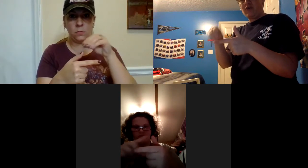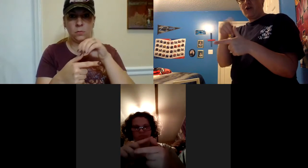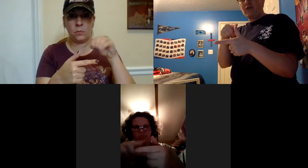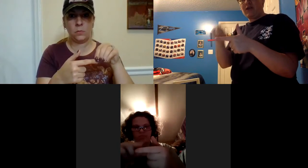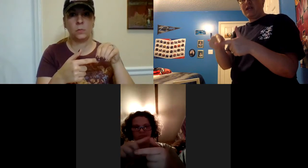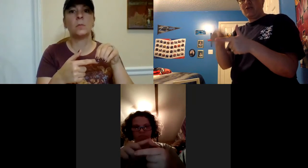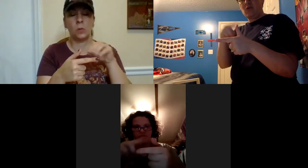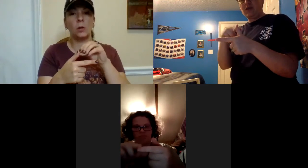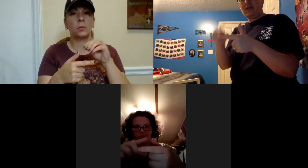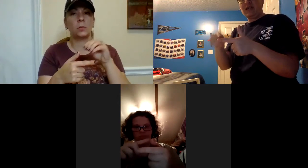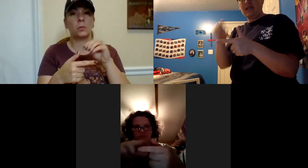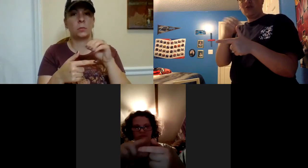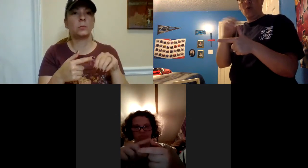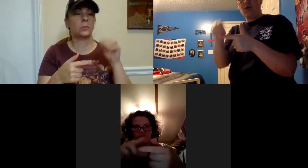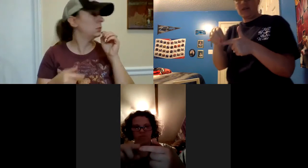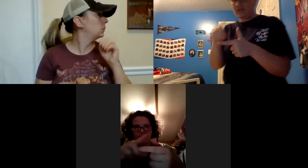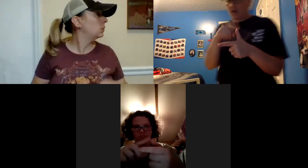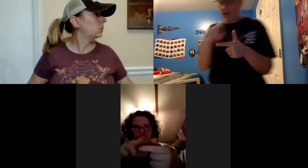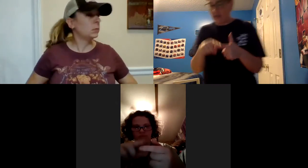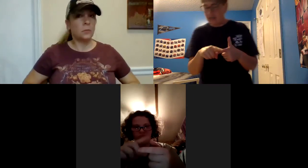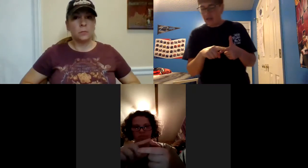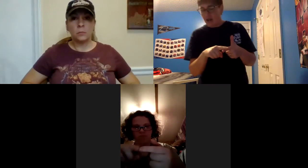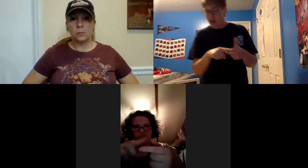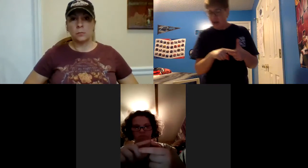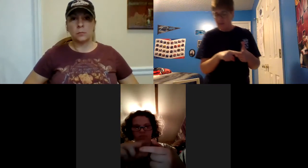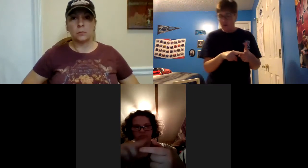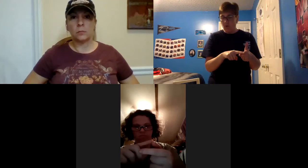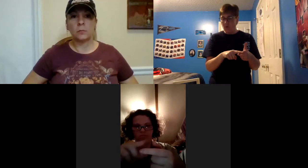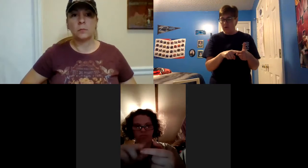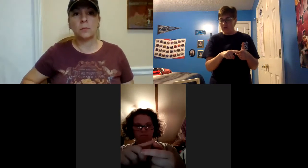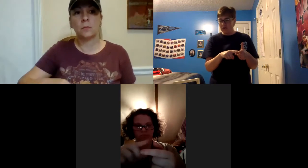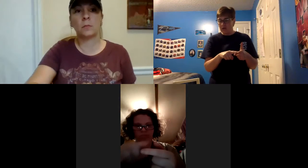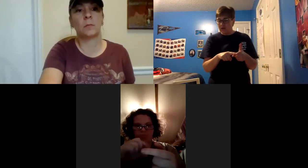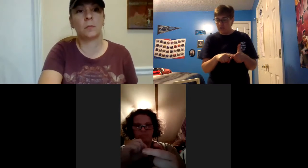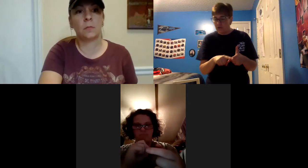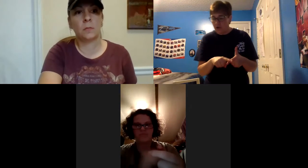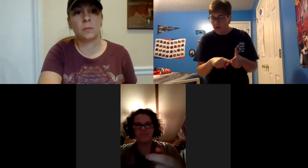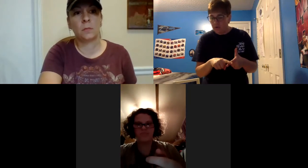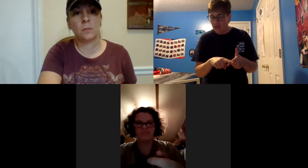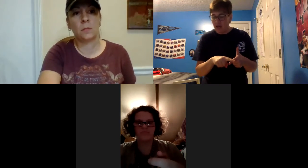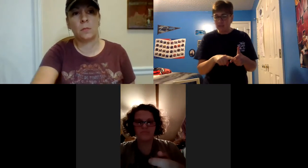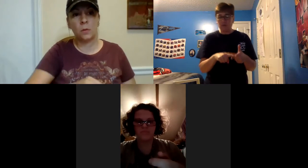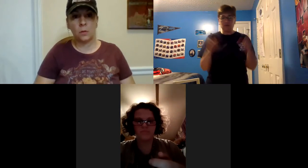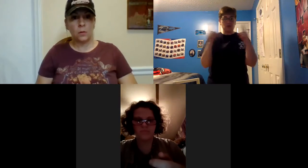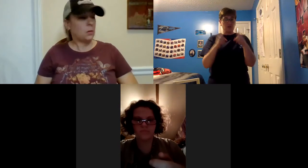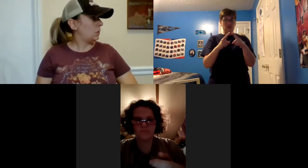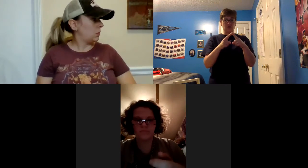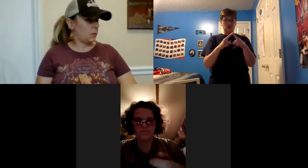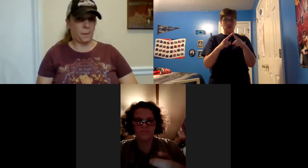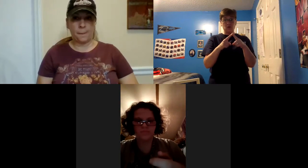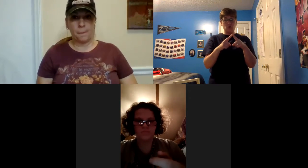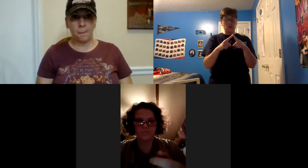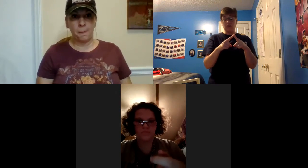over and over. Either one. Either or is correct. Or to go to the hospital. So you can do